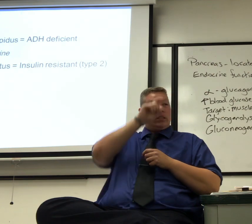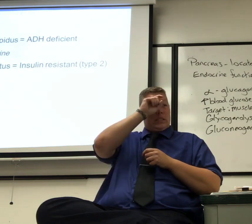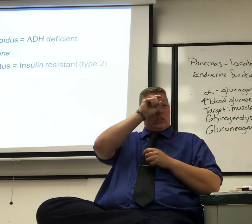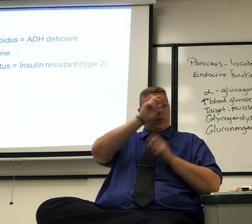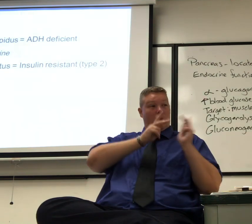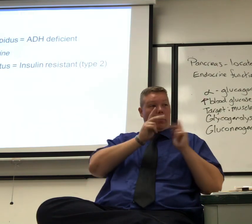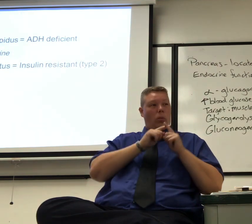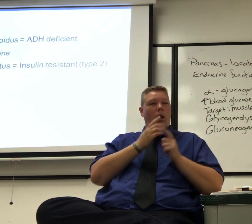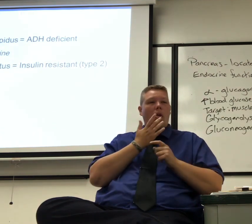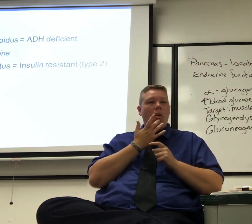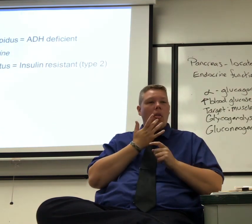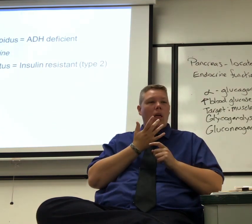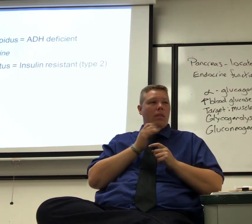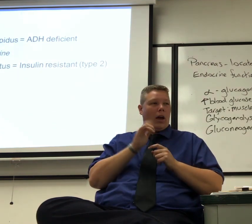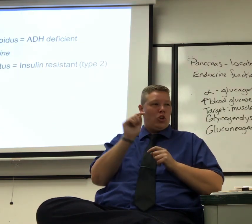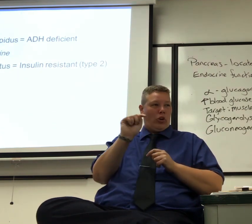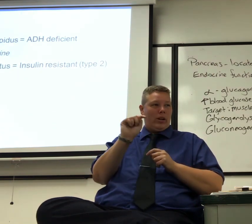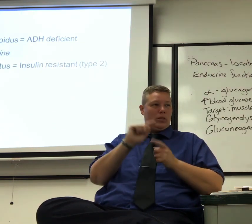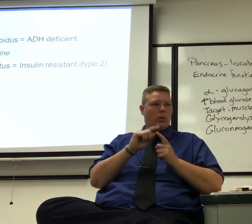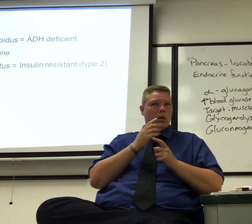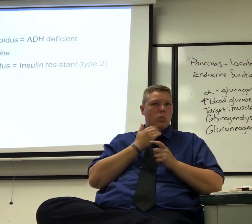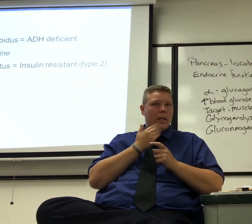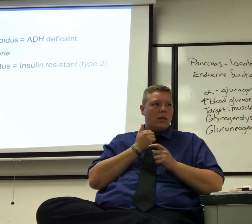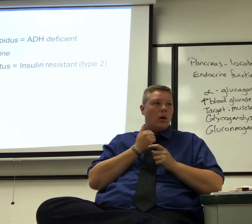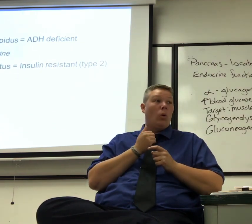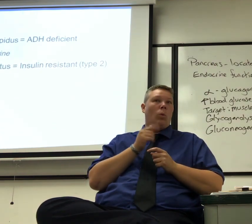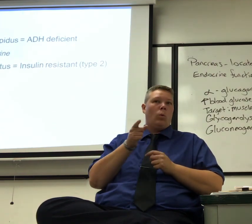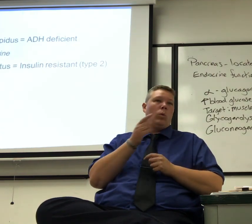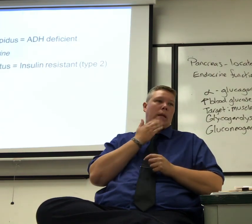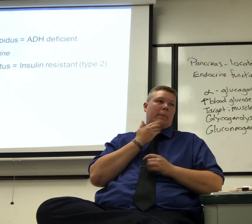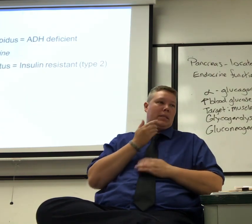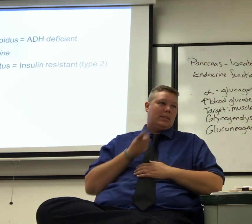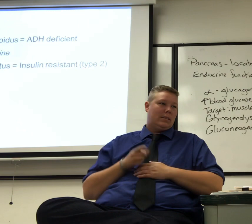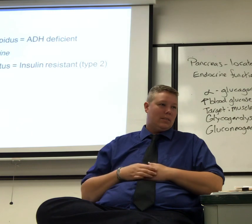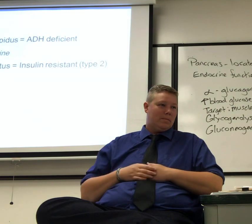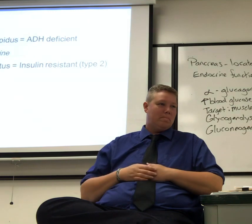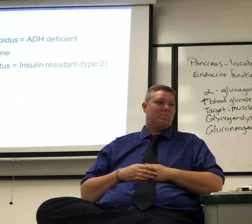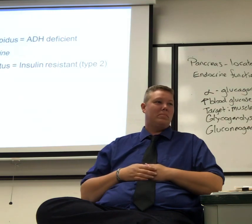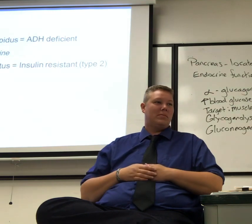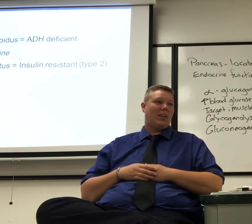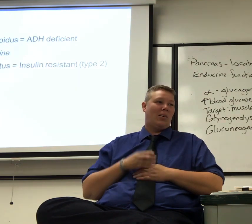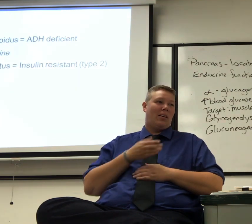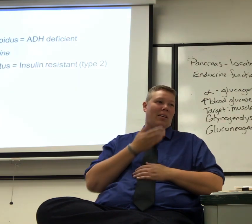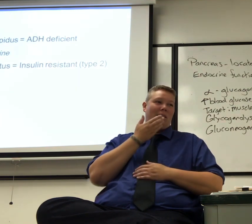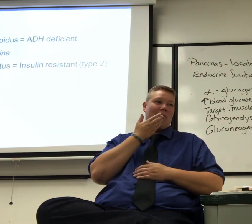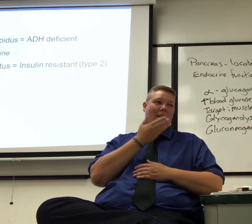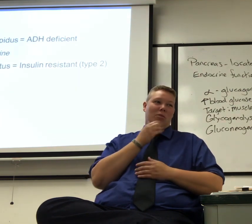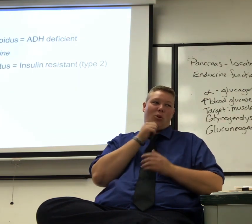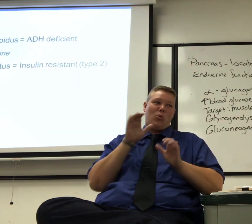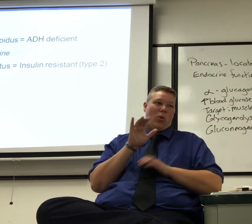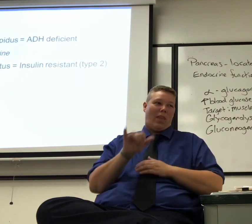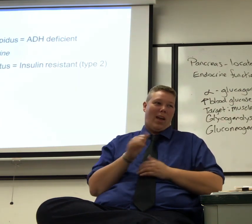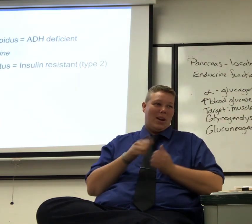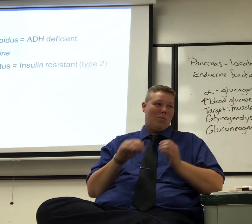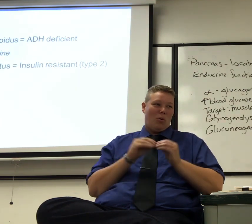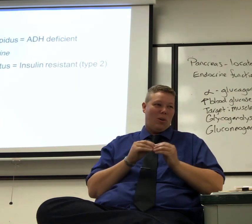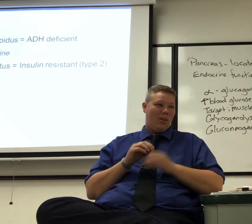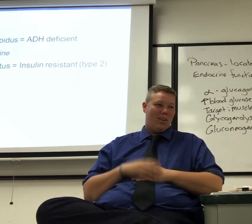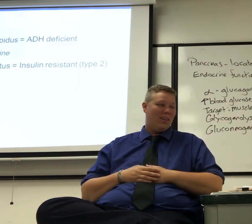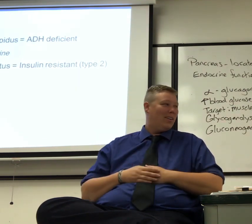it's sweet. The ancient Egyptians used to taste the urine to test for diabetes. So thankfully we don't have to do